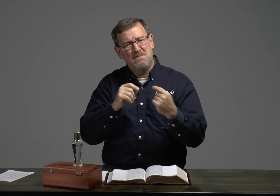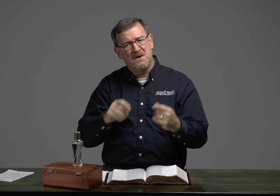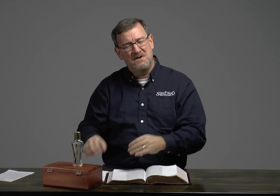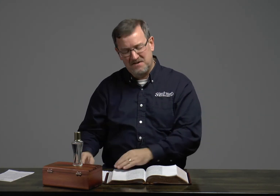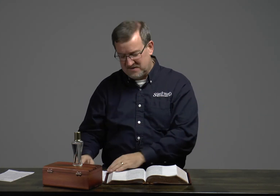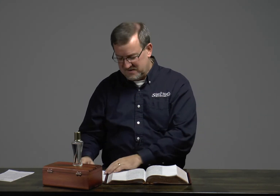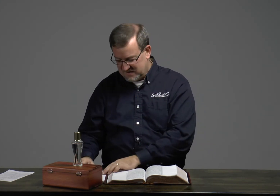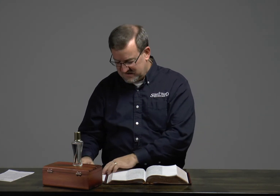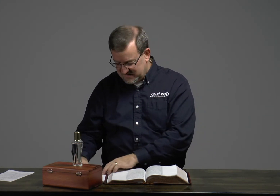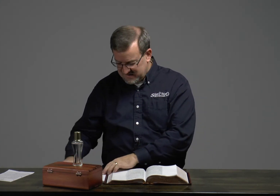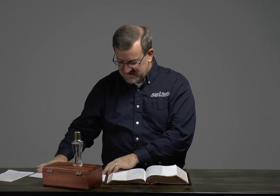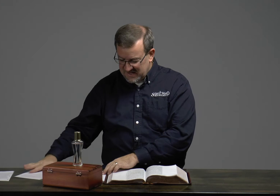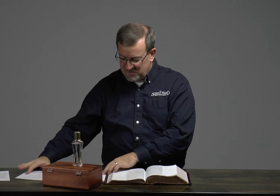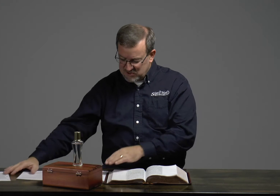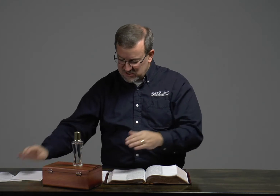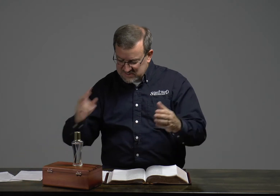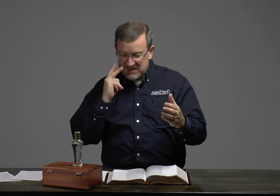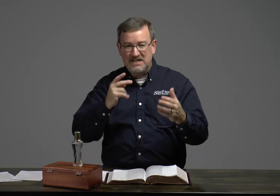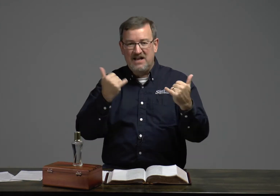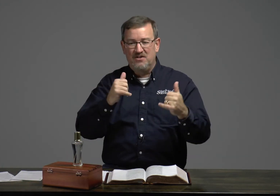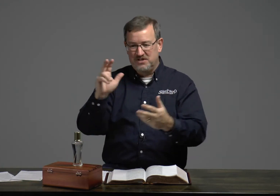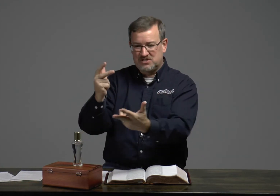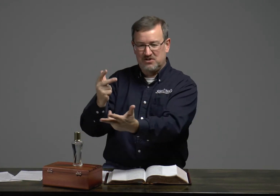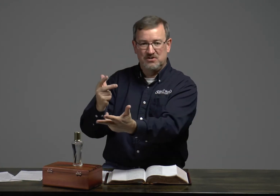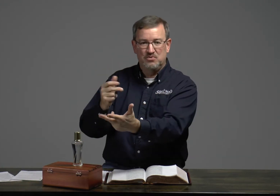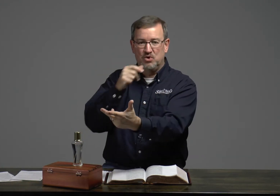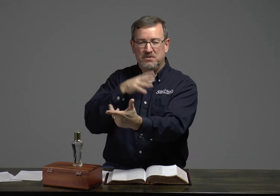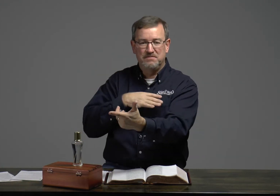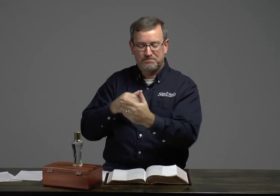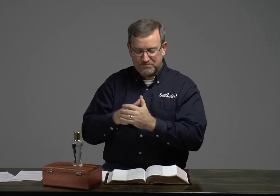murmur. I want you to see now this third woman.